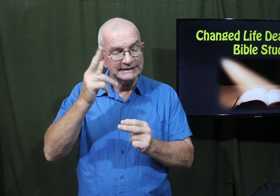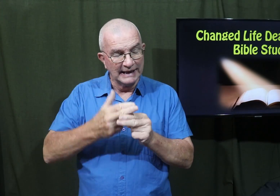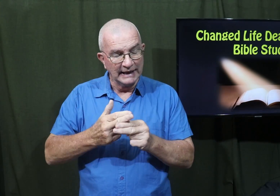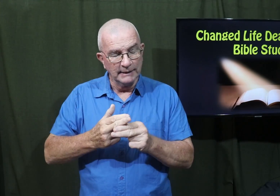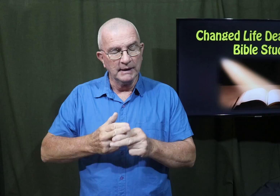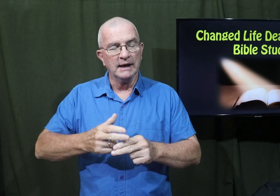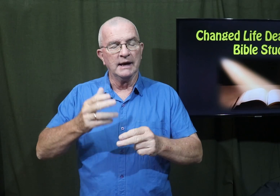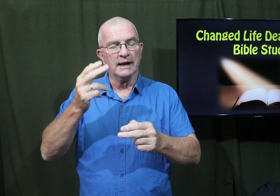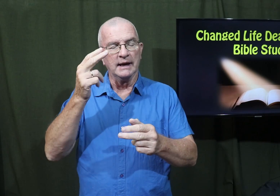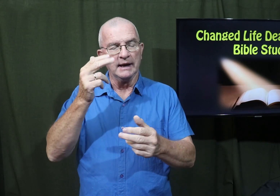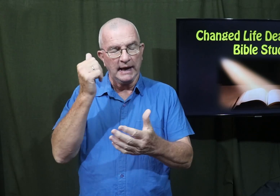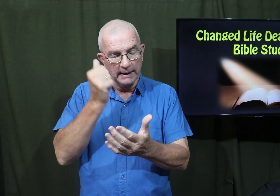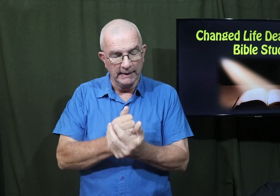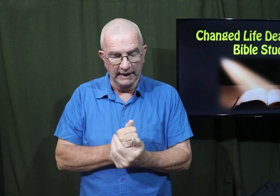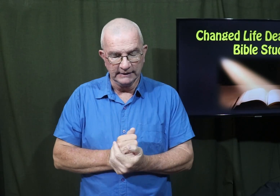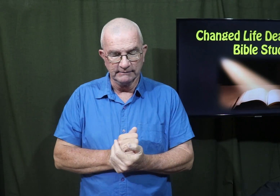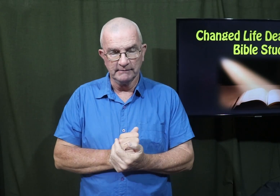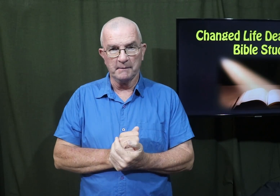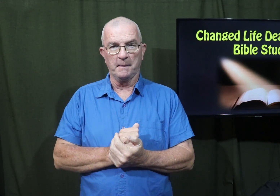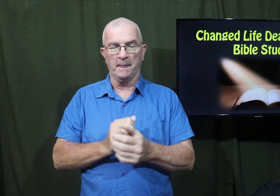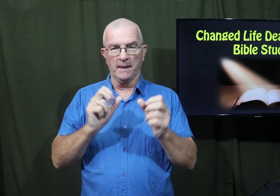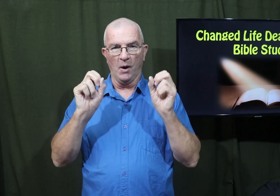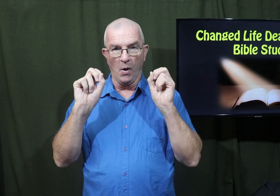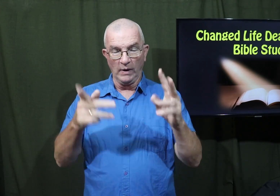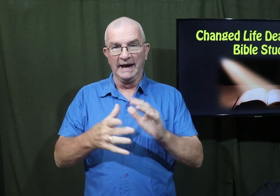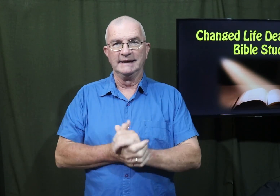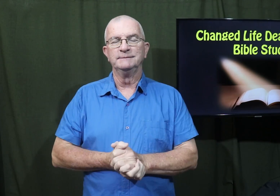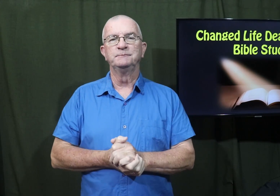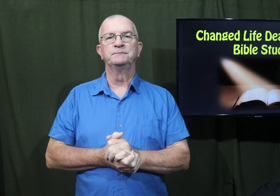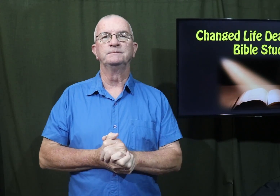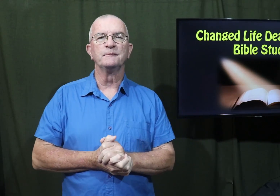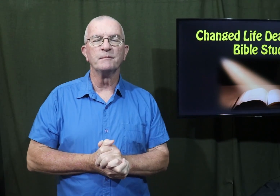in His name. Amen. All right.